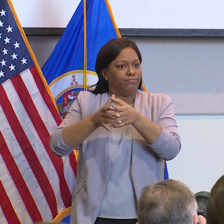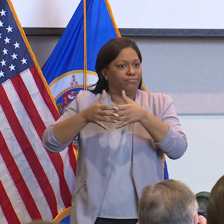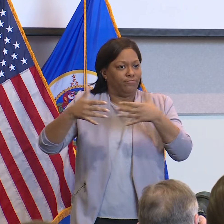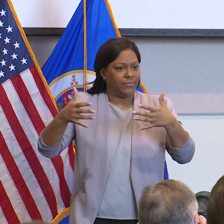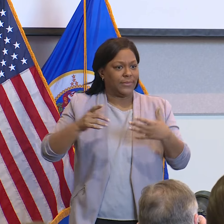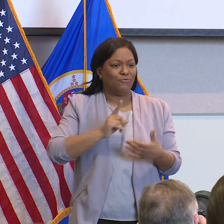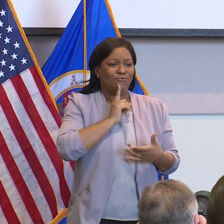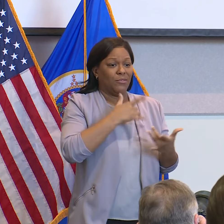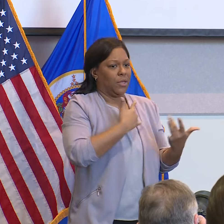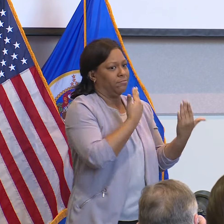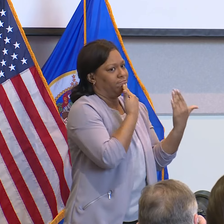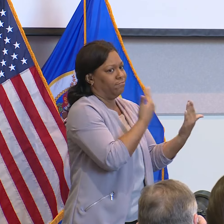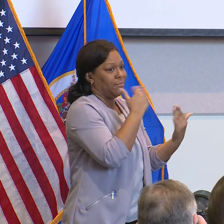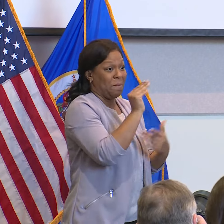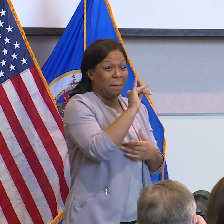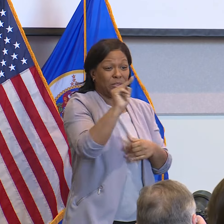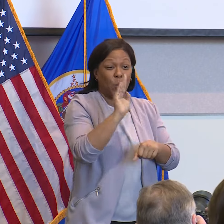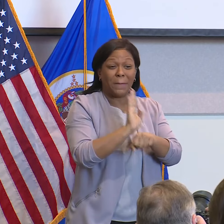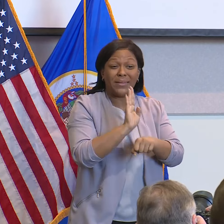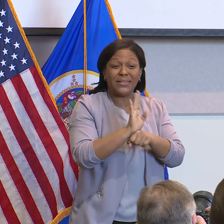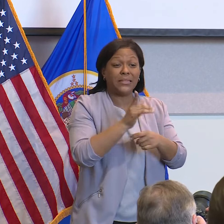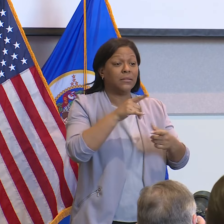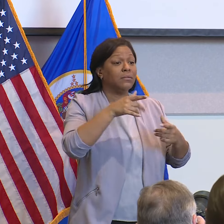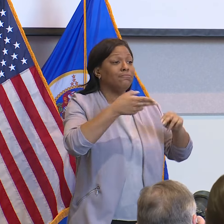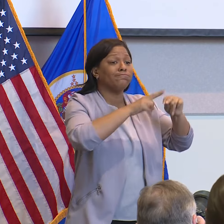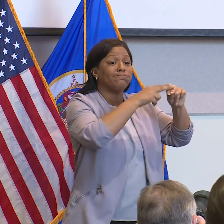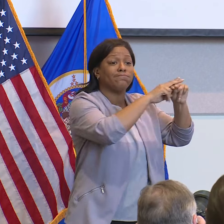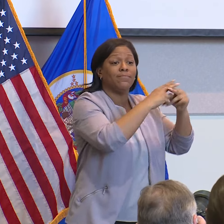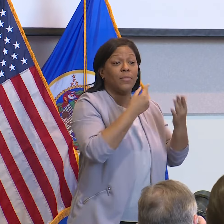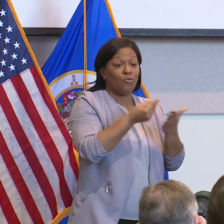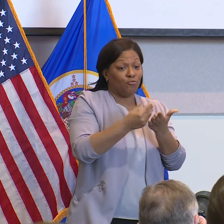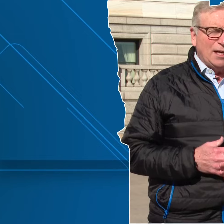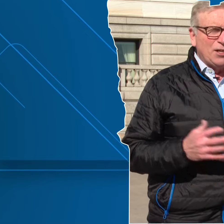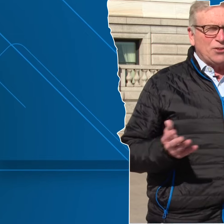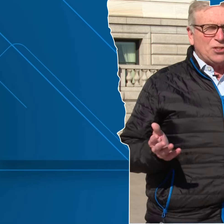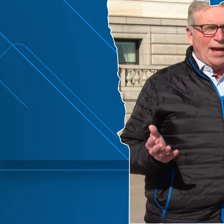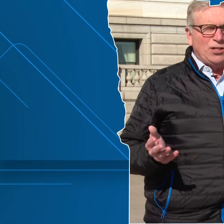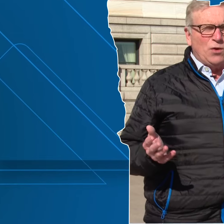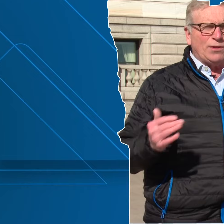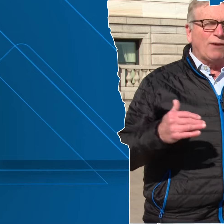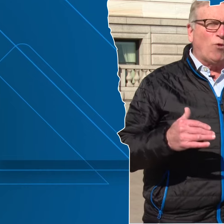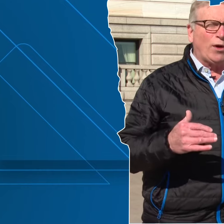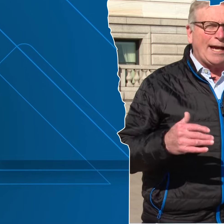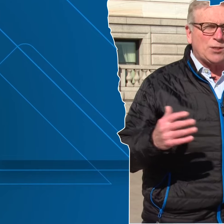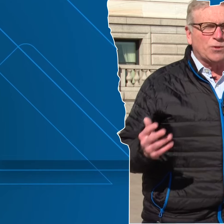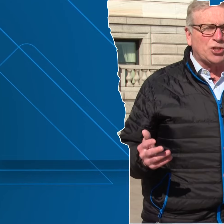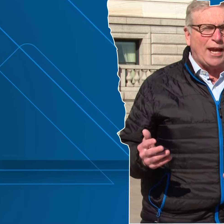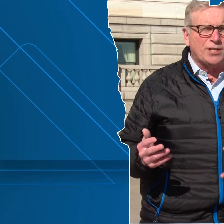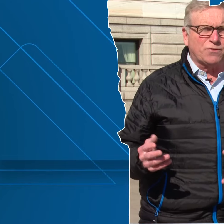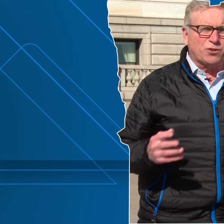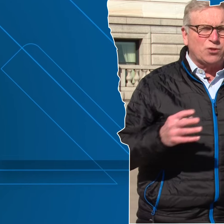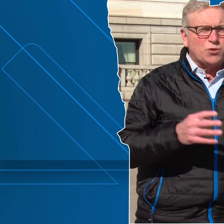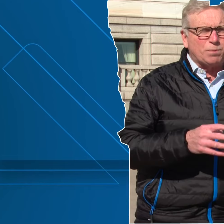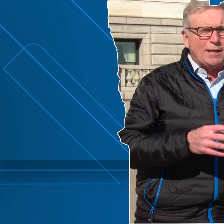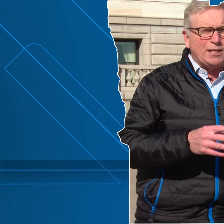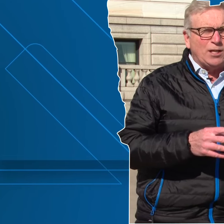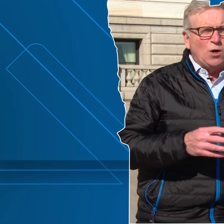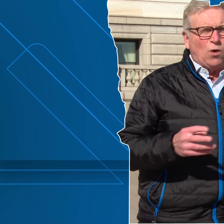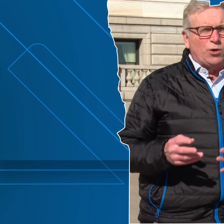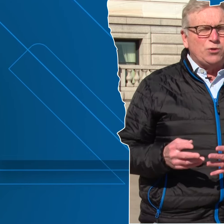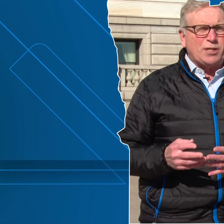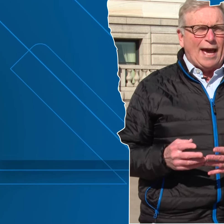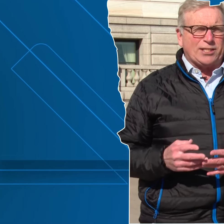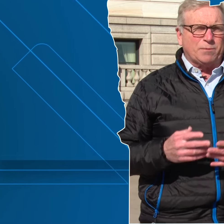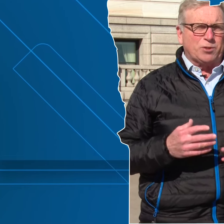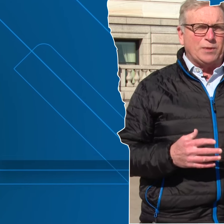Workers are continuing to see wage increases. We're seeing inflation start to be tamed. Another side note, that forecast will change if there's new spending